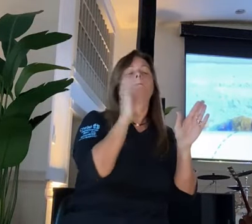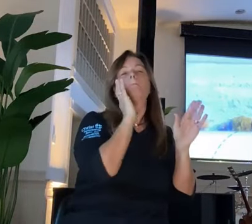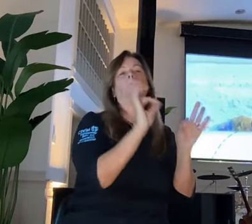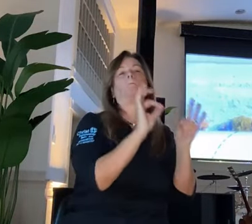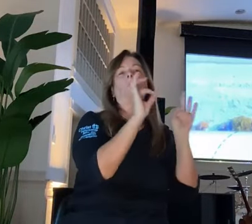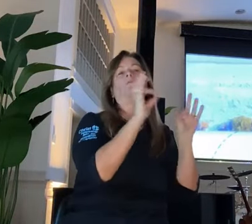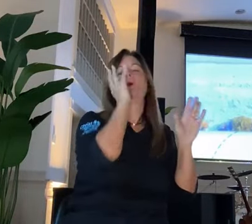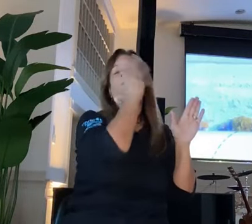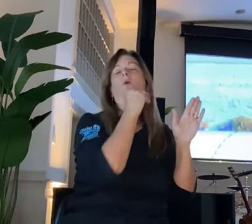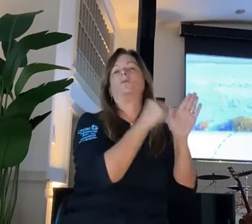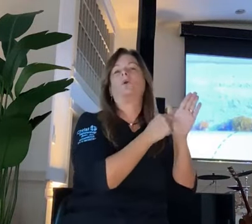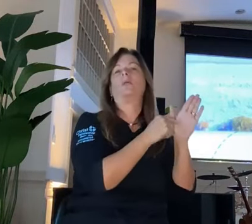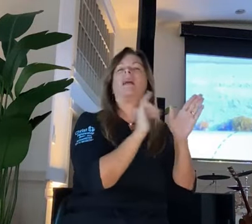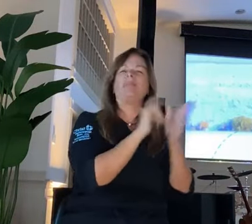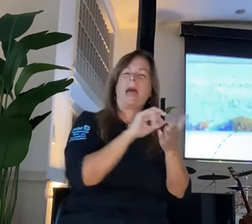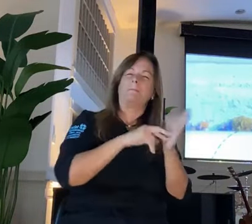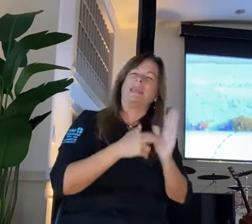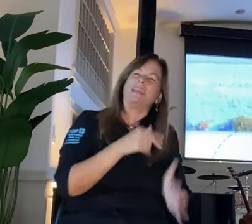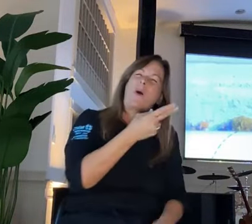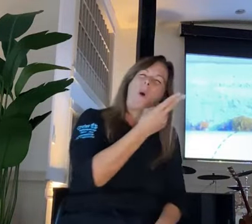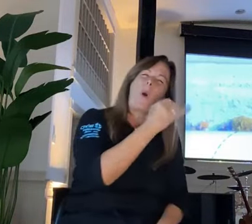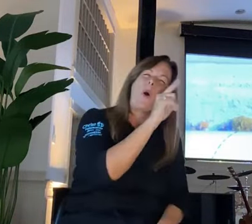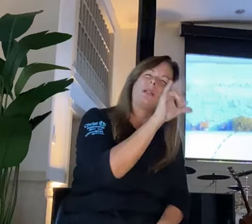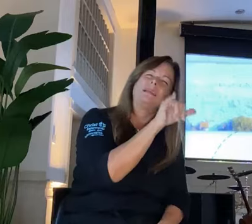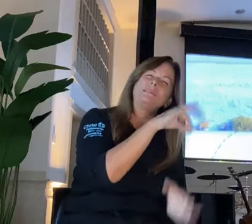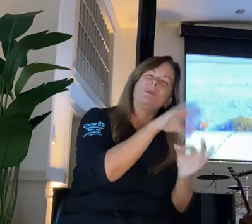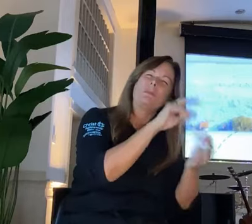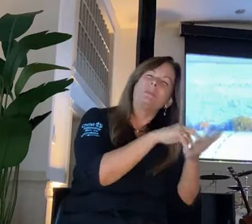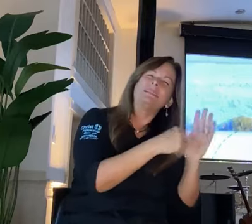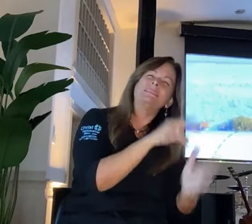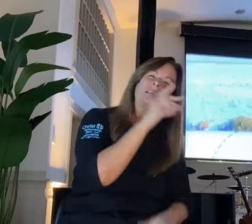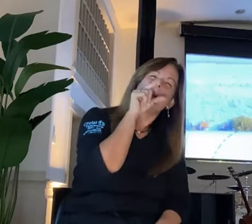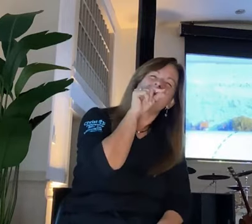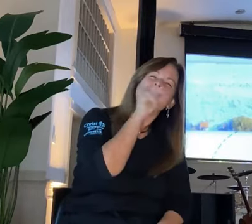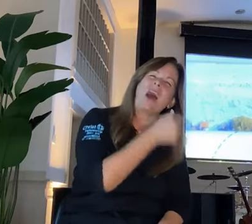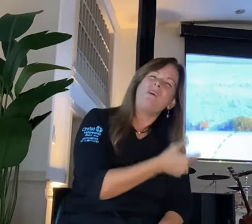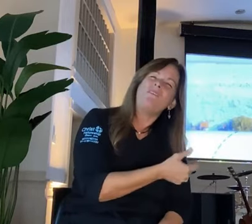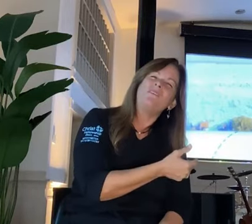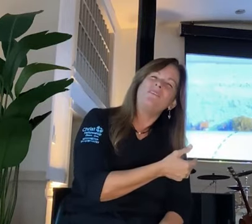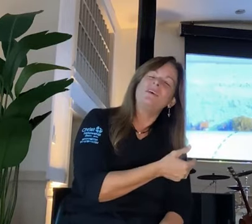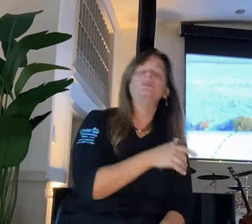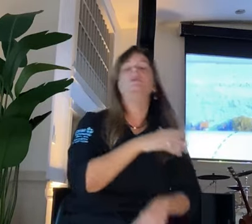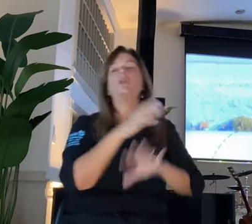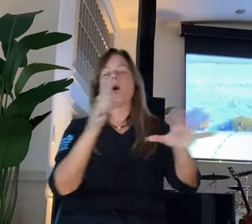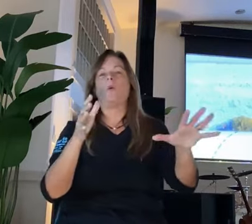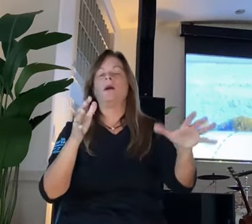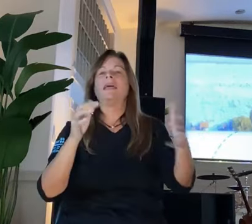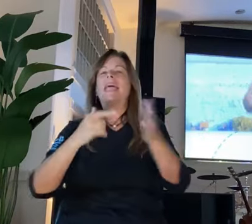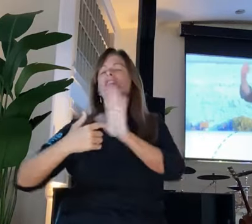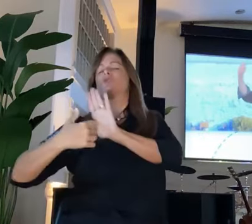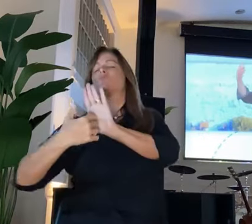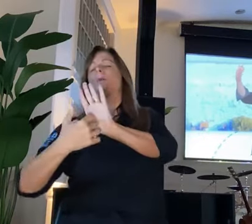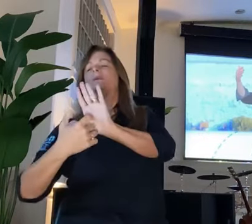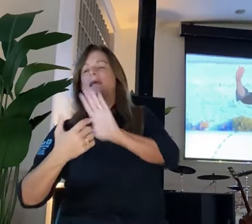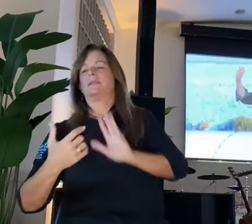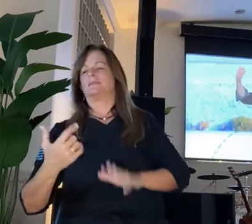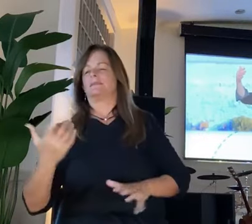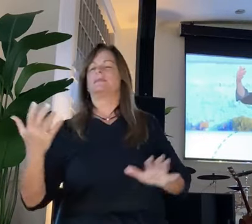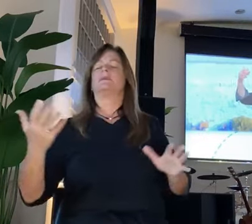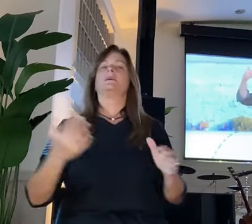things. He is God. Fully God. I think about how many times you probably pray to